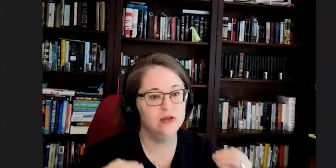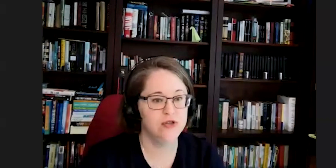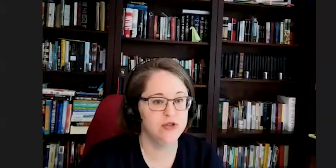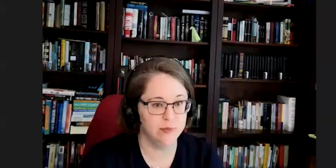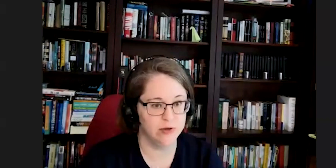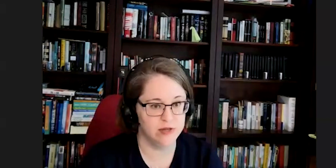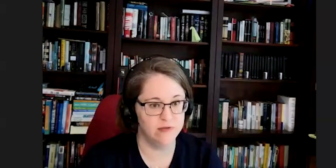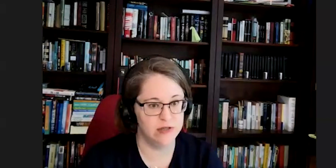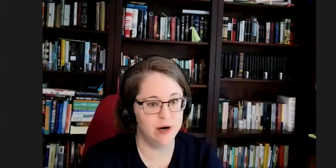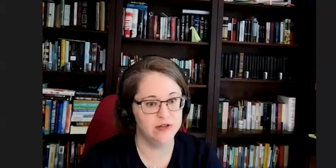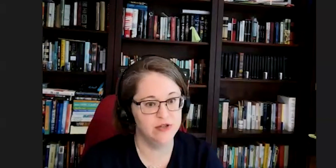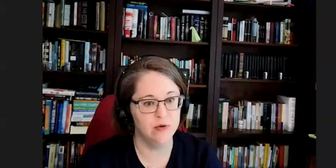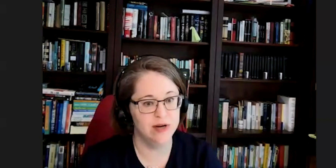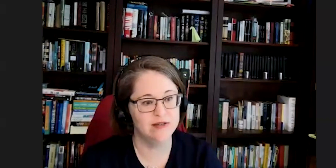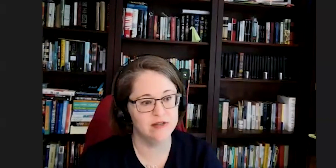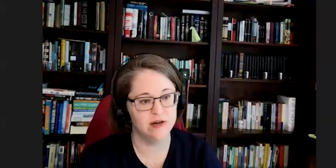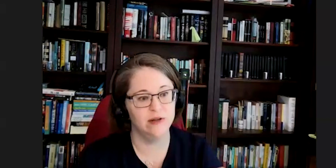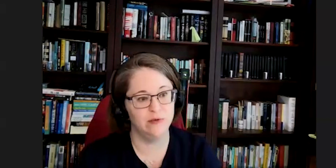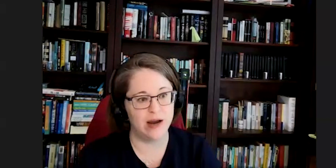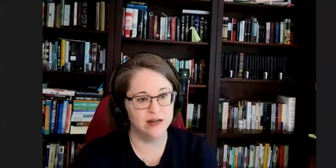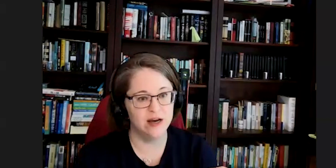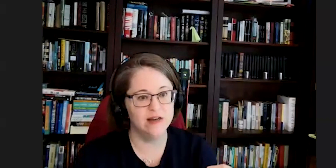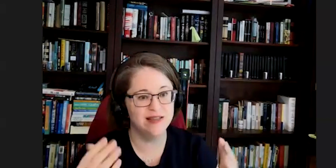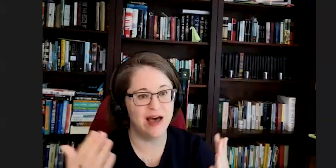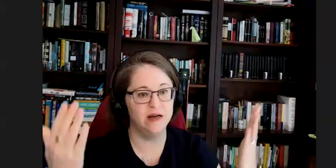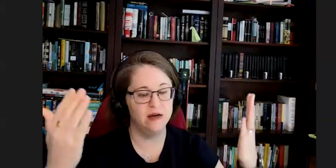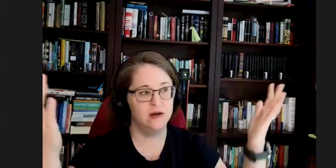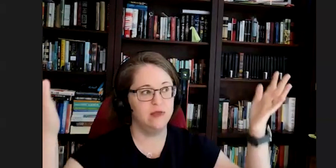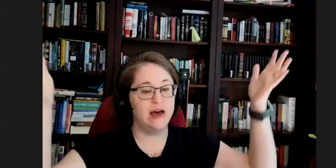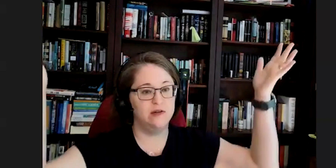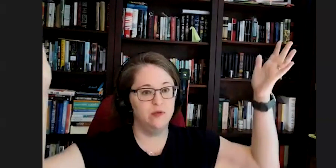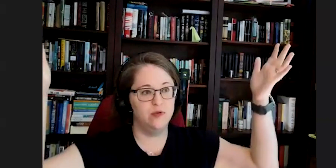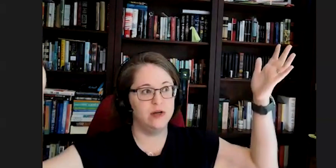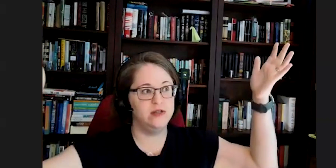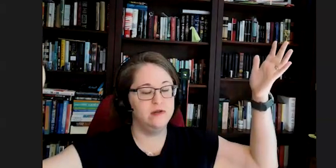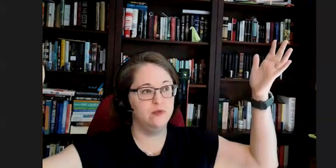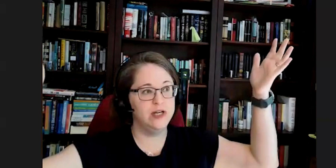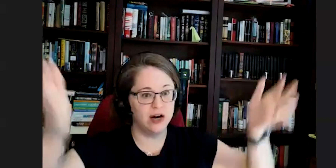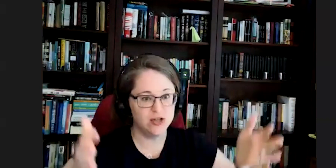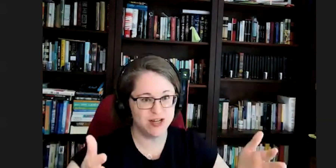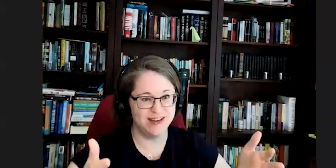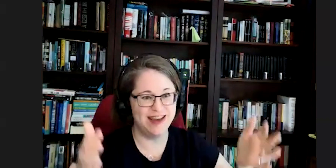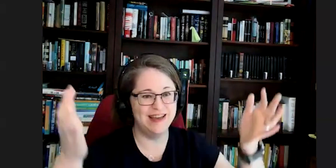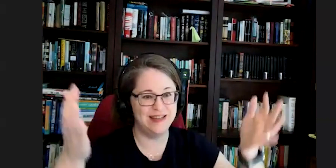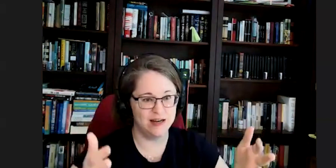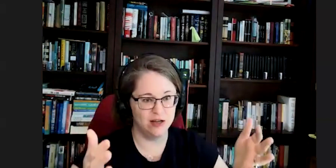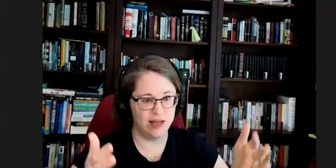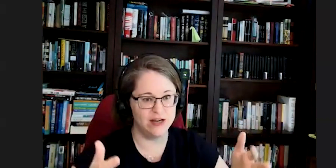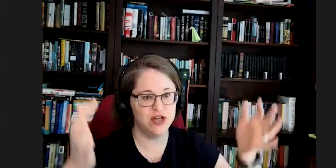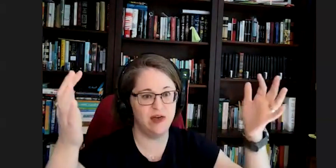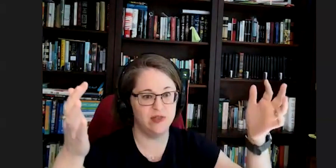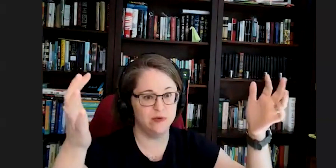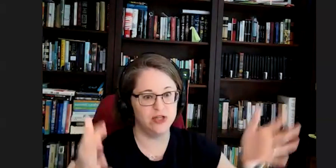but consumers of these products don't necessarily recognize that the reduction in